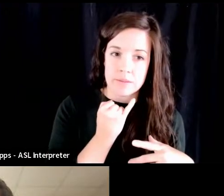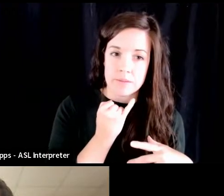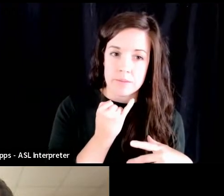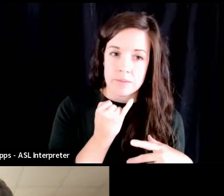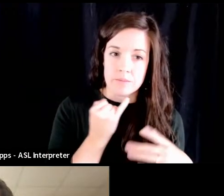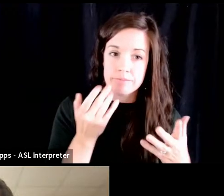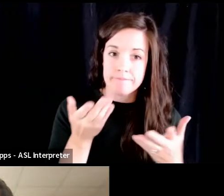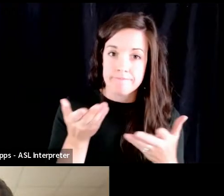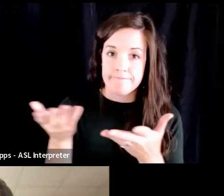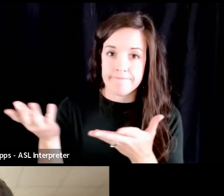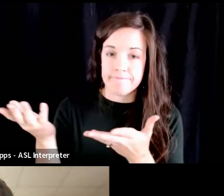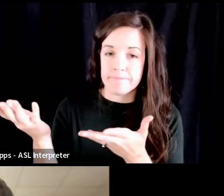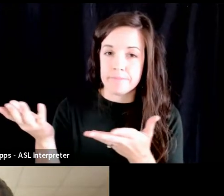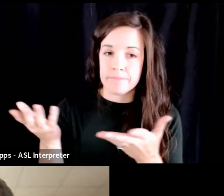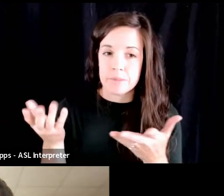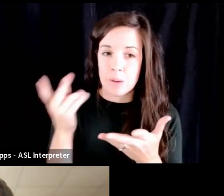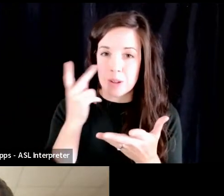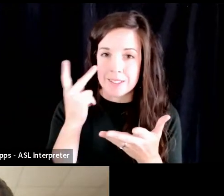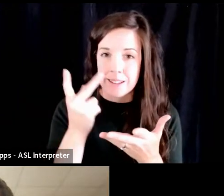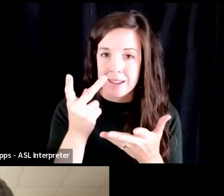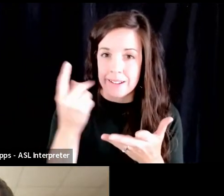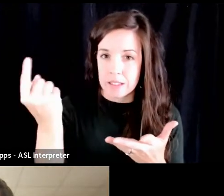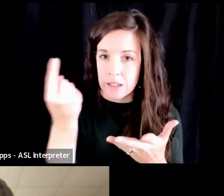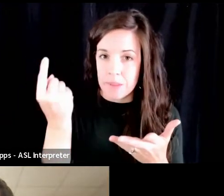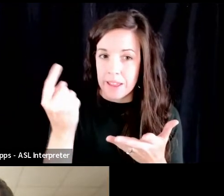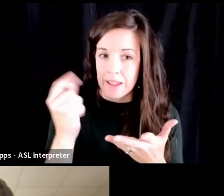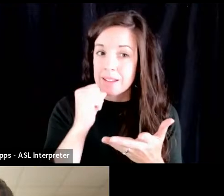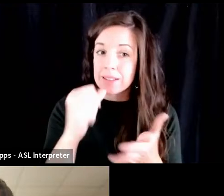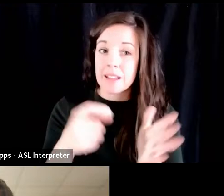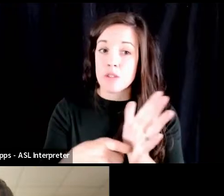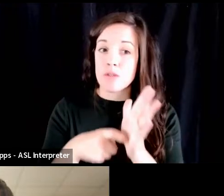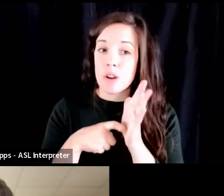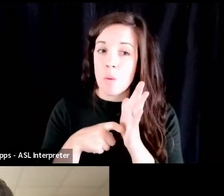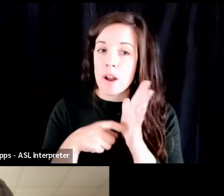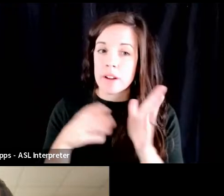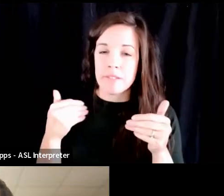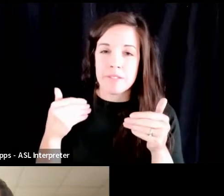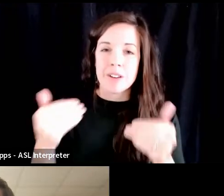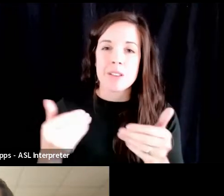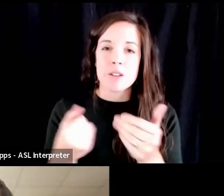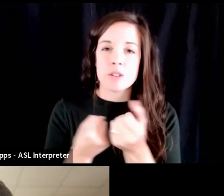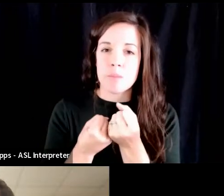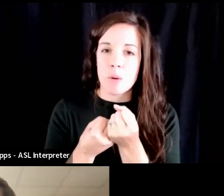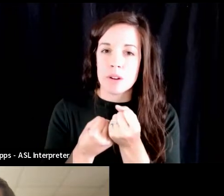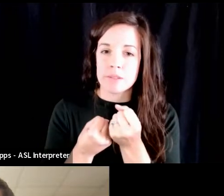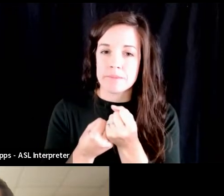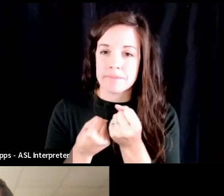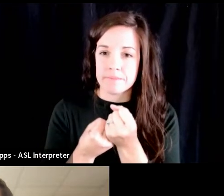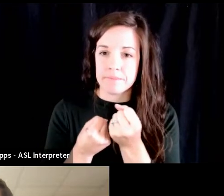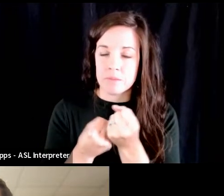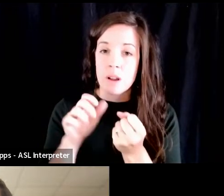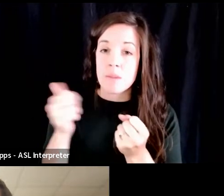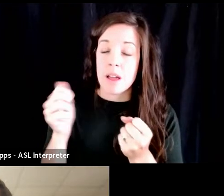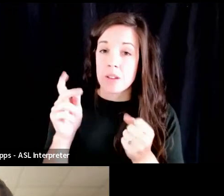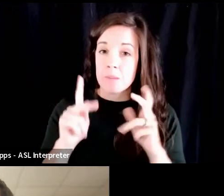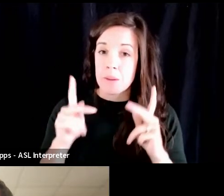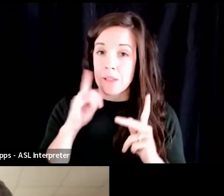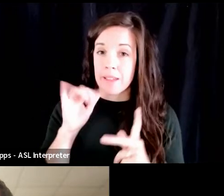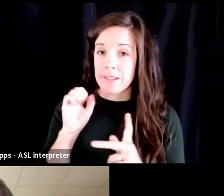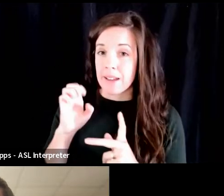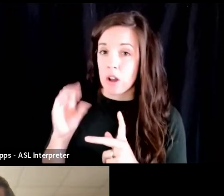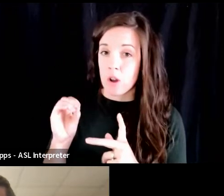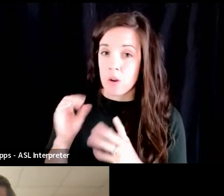was seen as something that doesn't require further support from others like EcoPeace to advance.